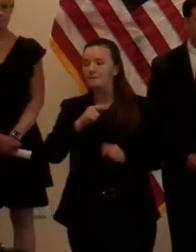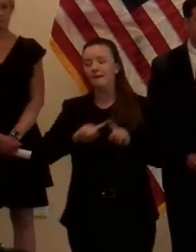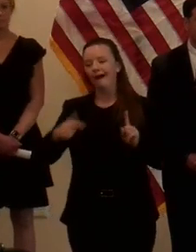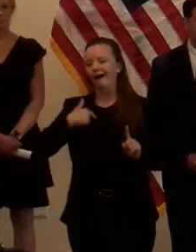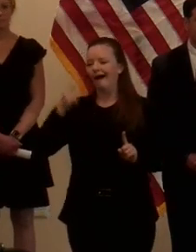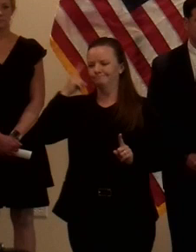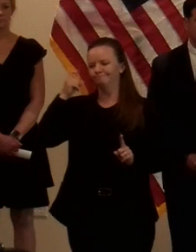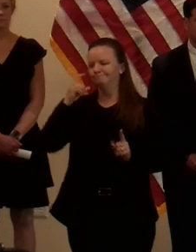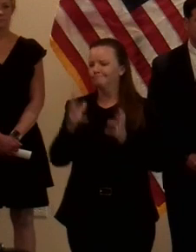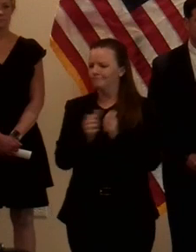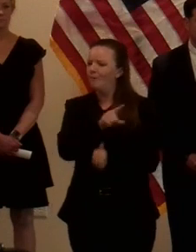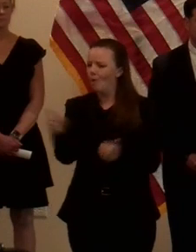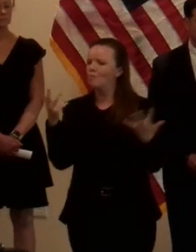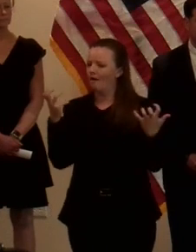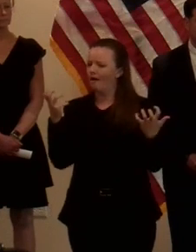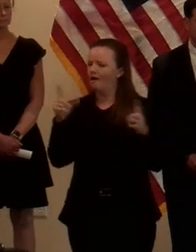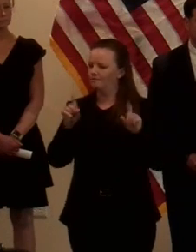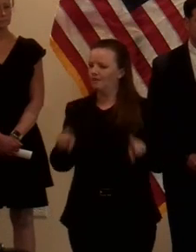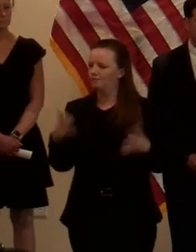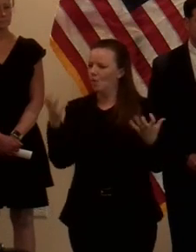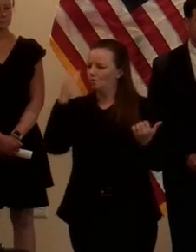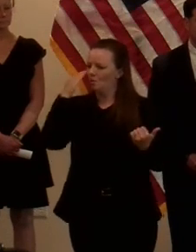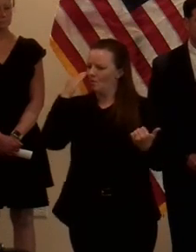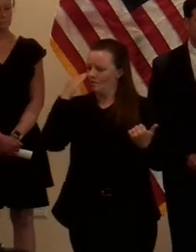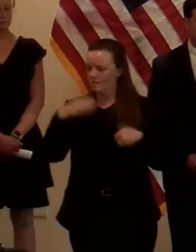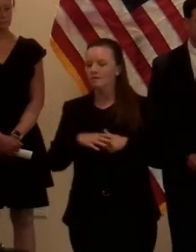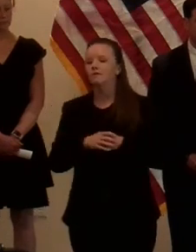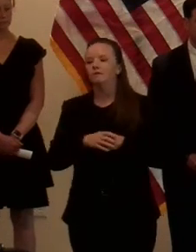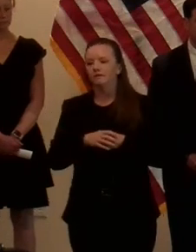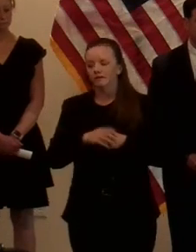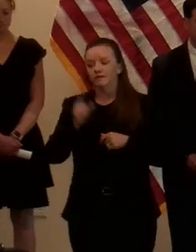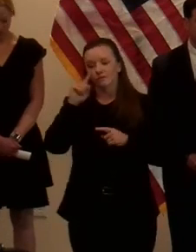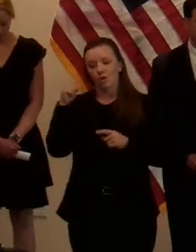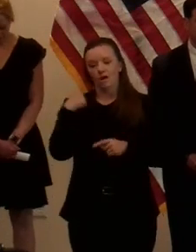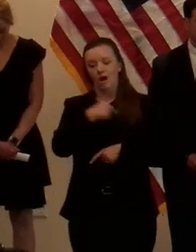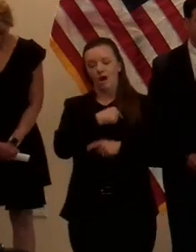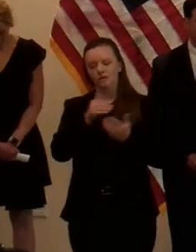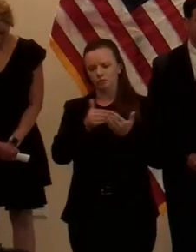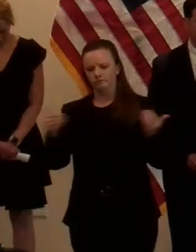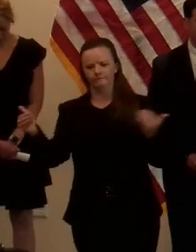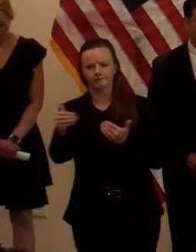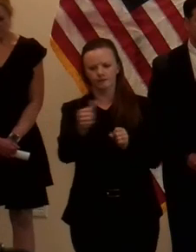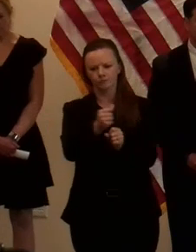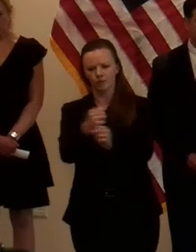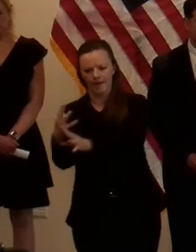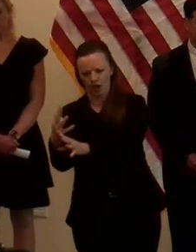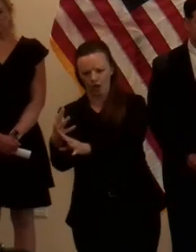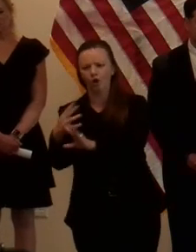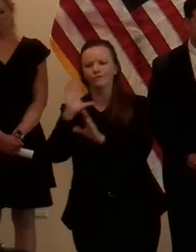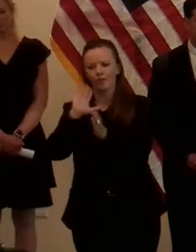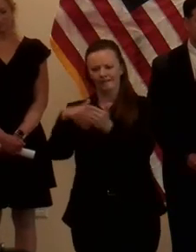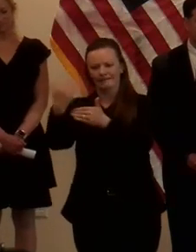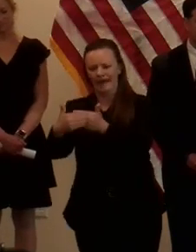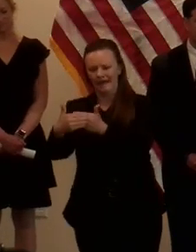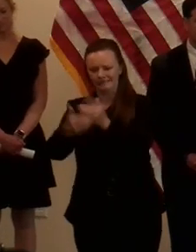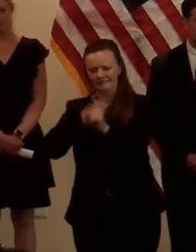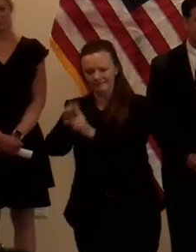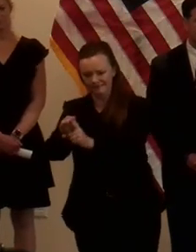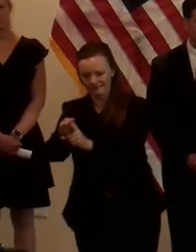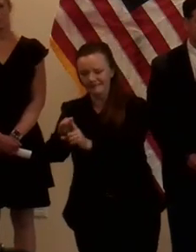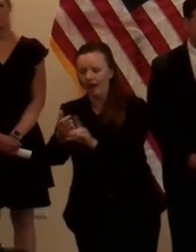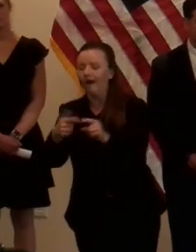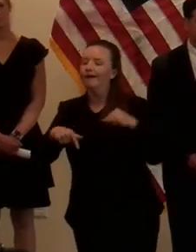know this data. And for us to get out in front of this disease into the next phase, shelter in place, mitigation, Governor, all the things